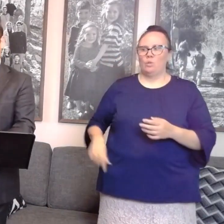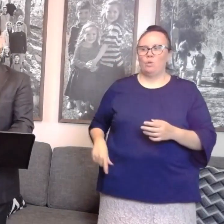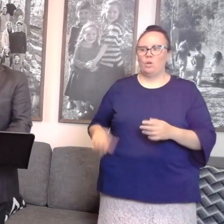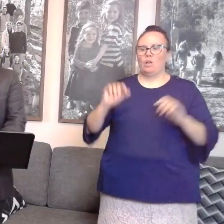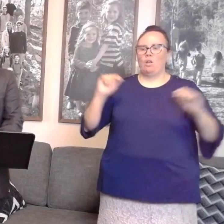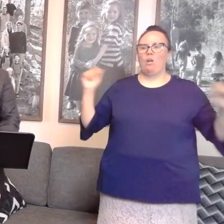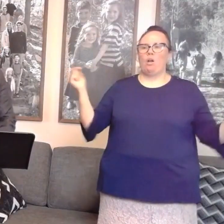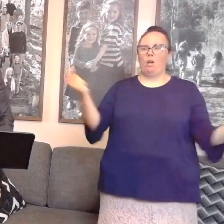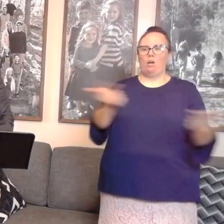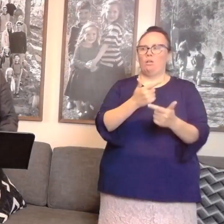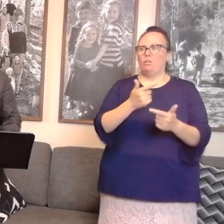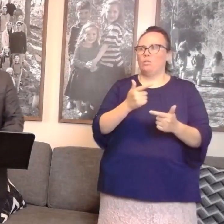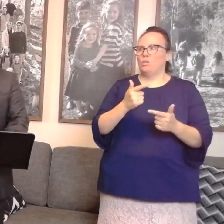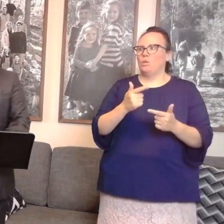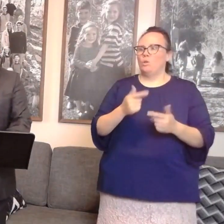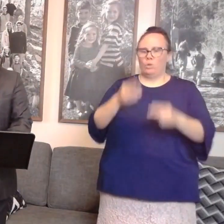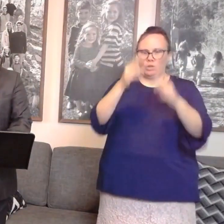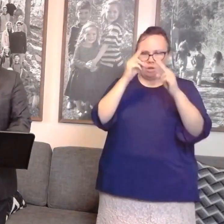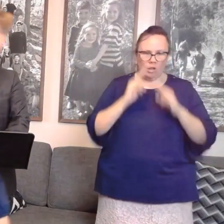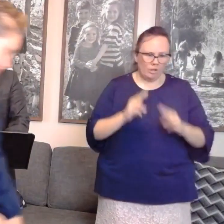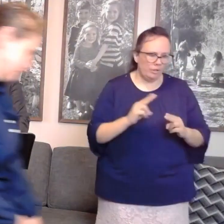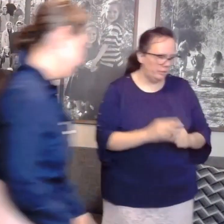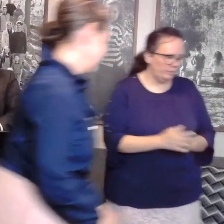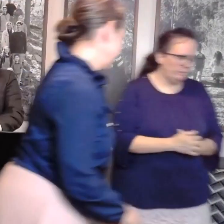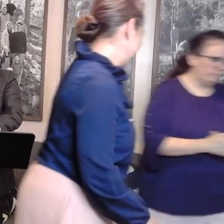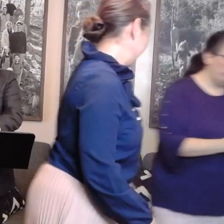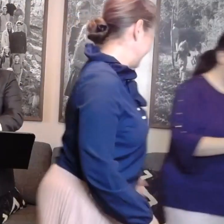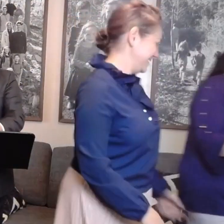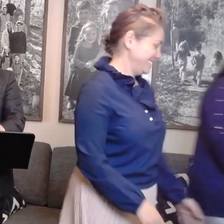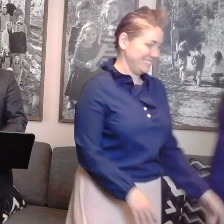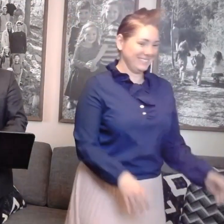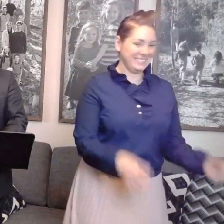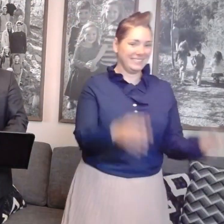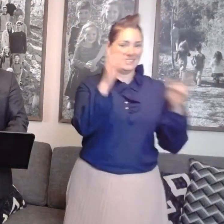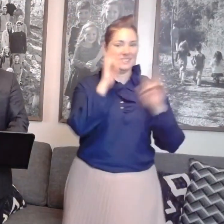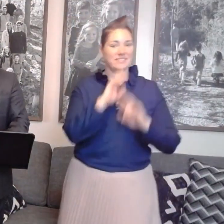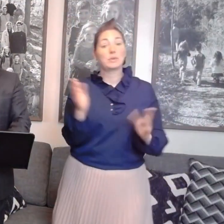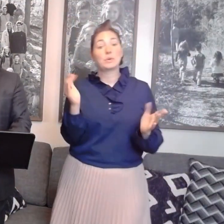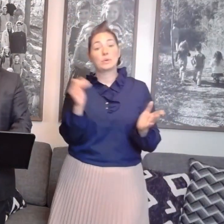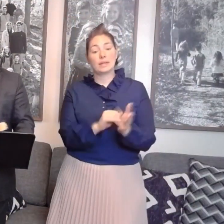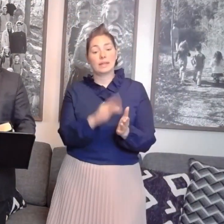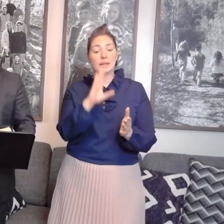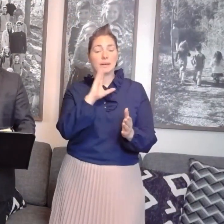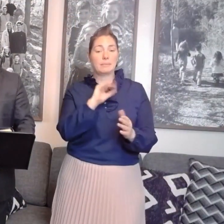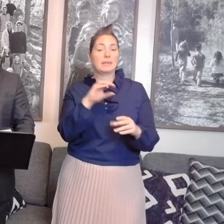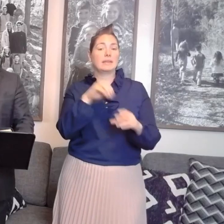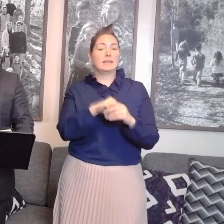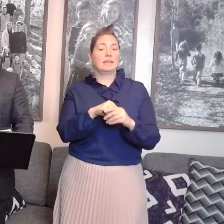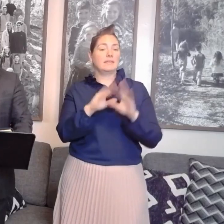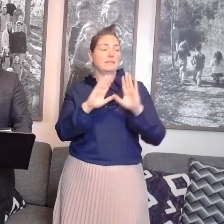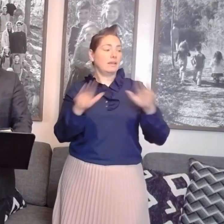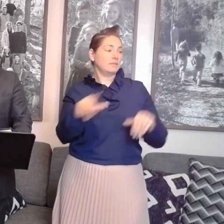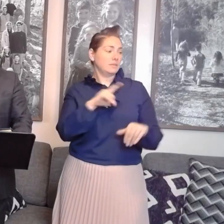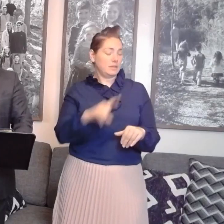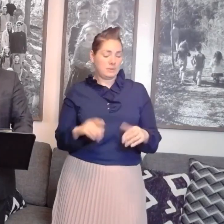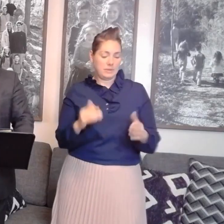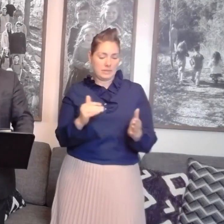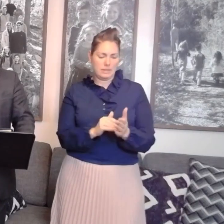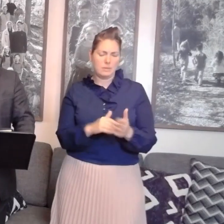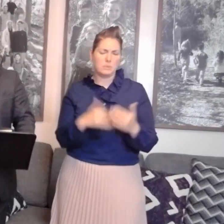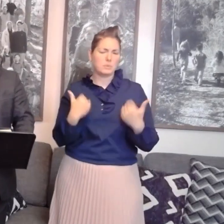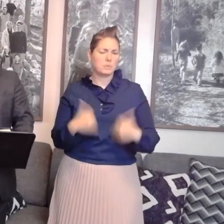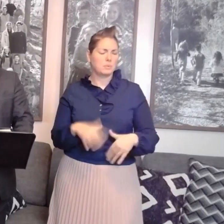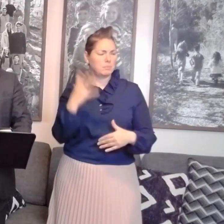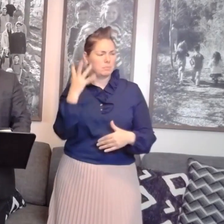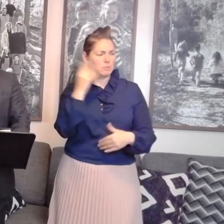everyone. What a privilege it is once again to be in the house of the Lord this evening. Amen. What a beautiful touch of God